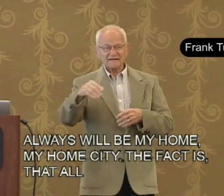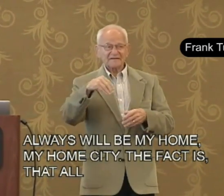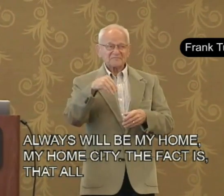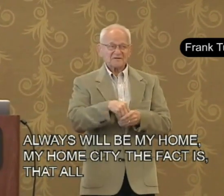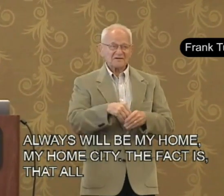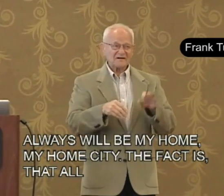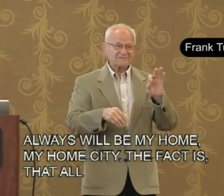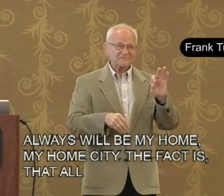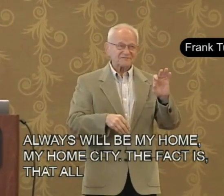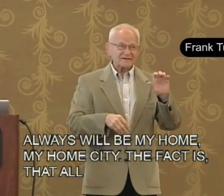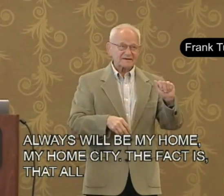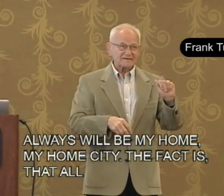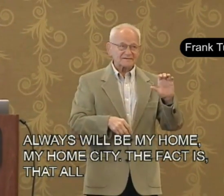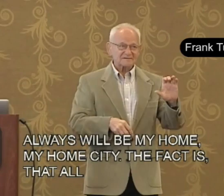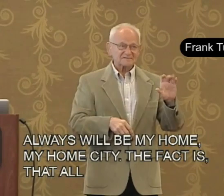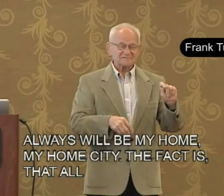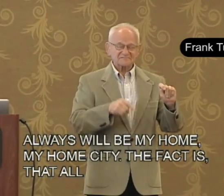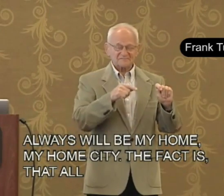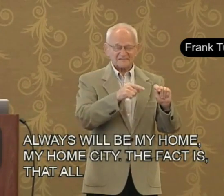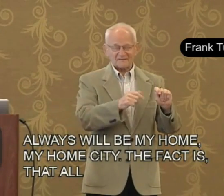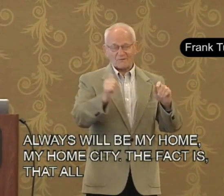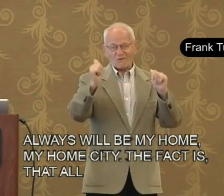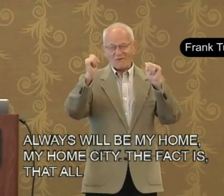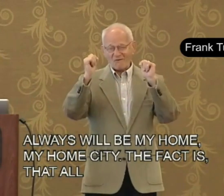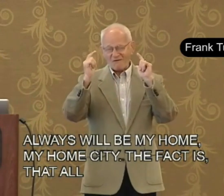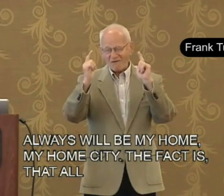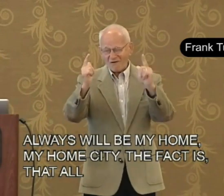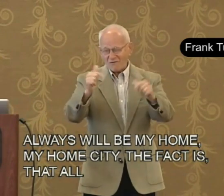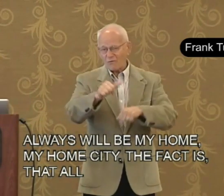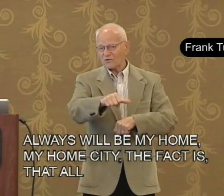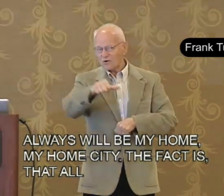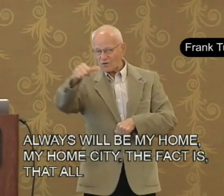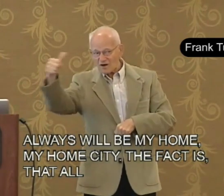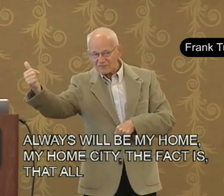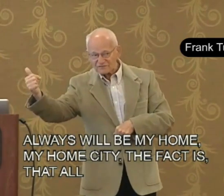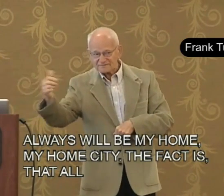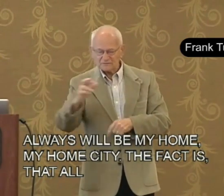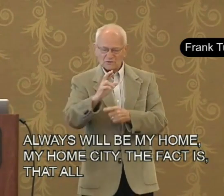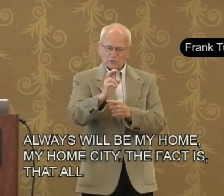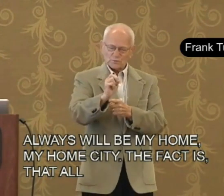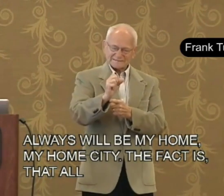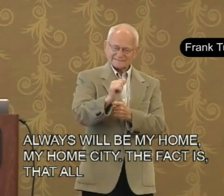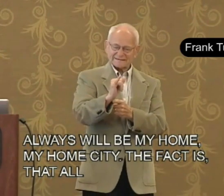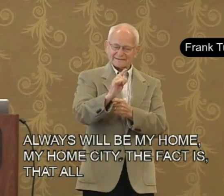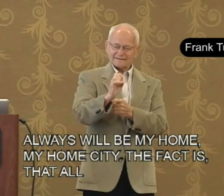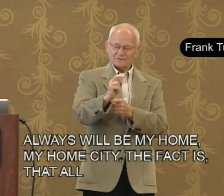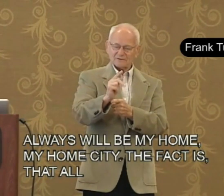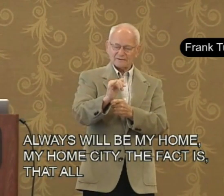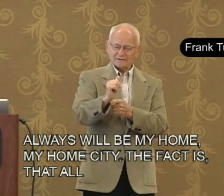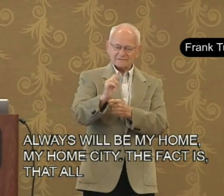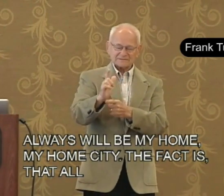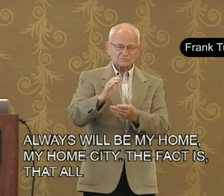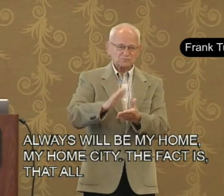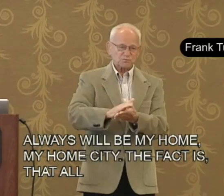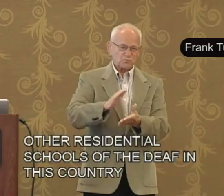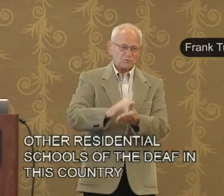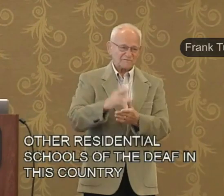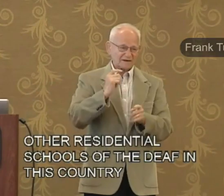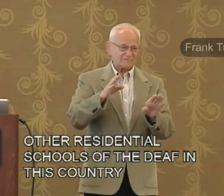My home city. The fact is that all other residential